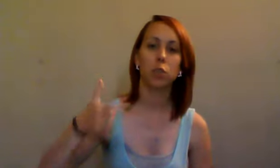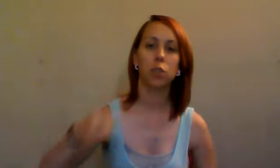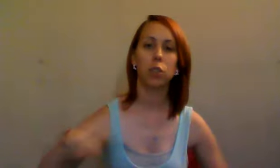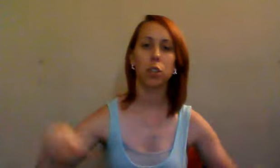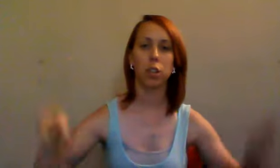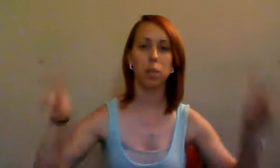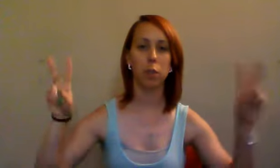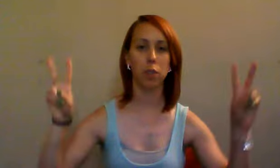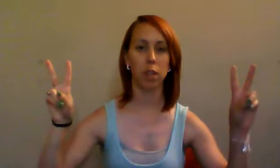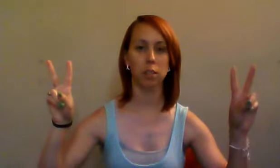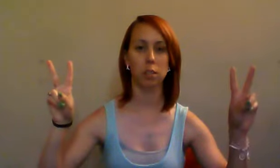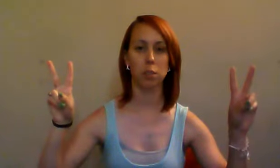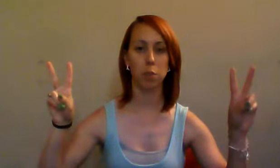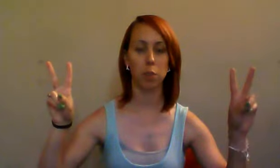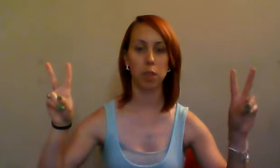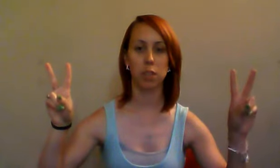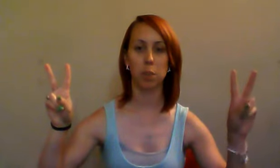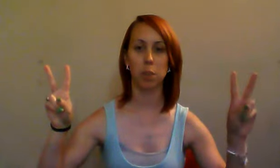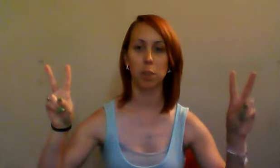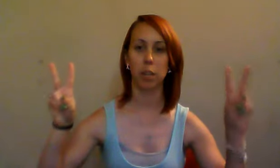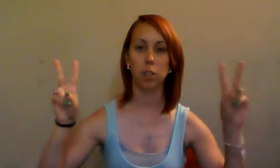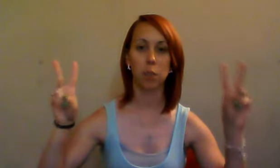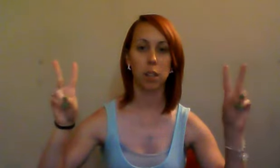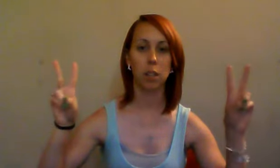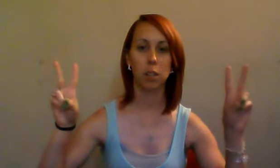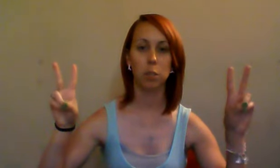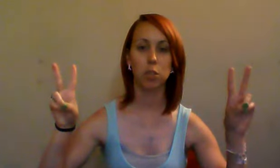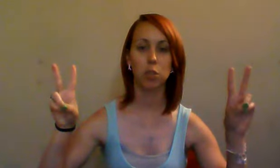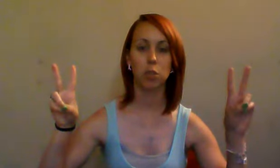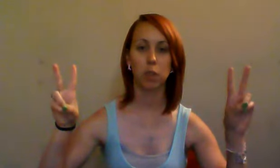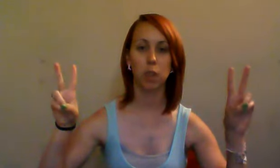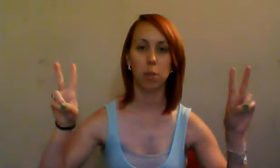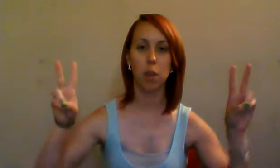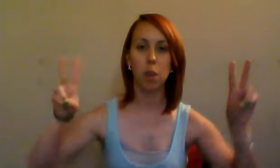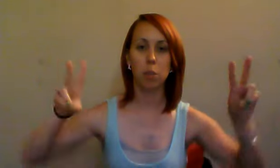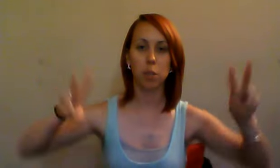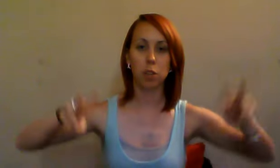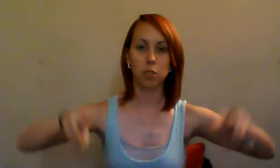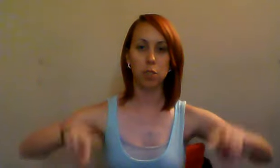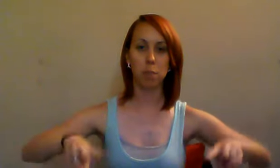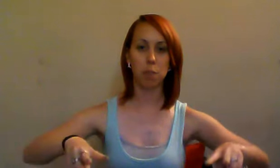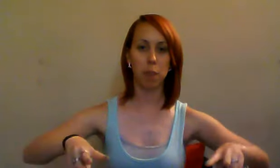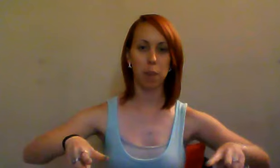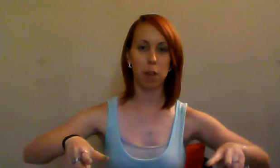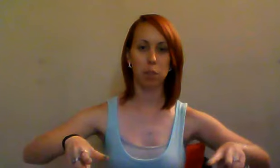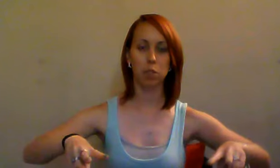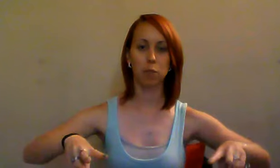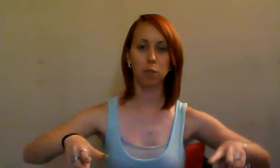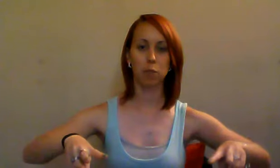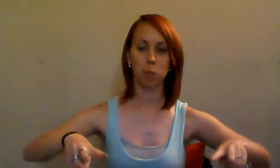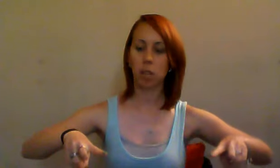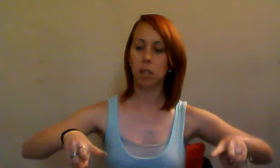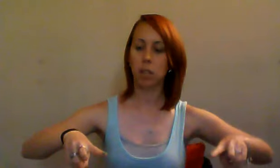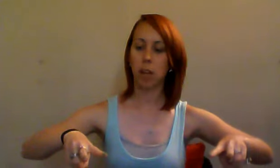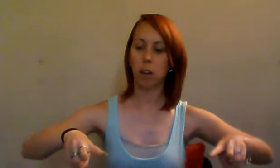you're going to need both hands. This is when both hands come into play. You're making the number 2 with them, but you're also going to make them parallel to the floor. Now,